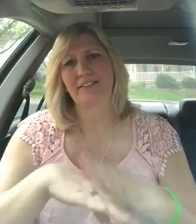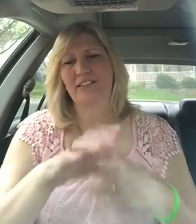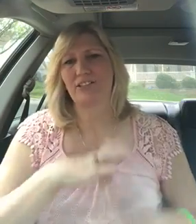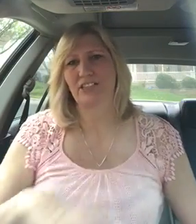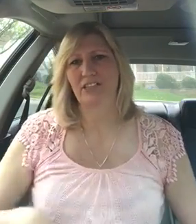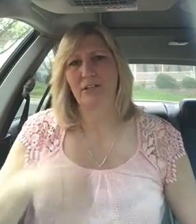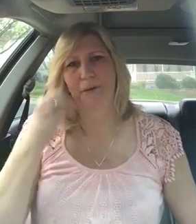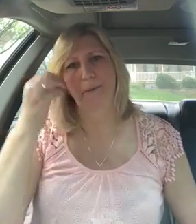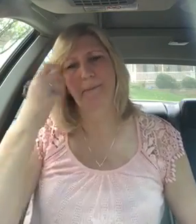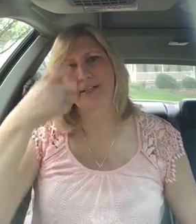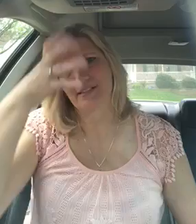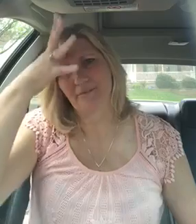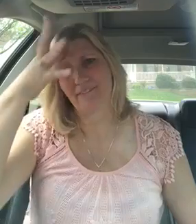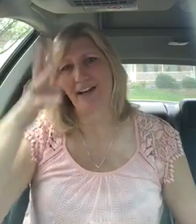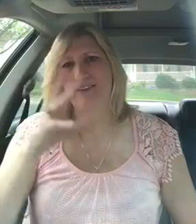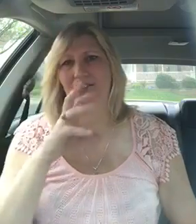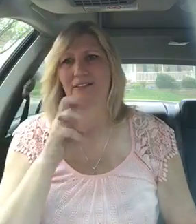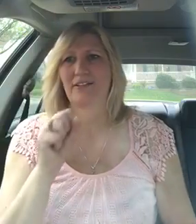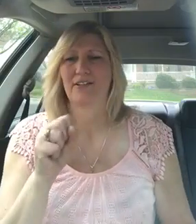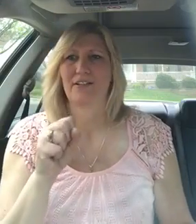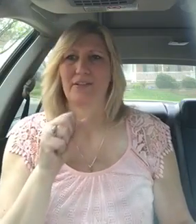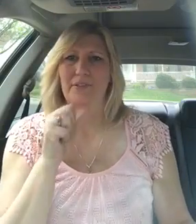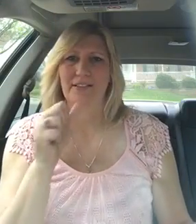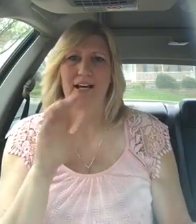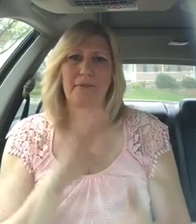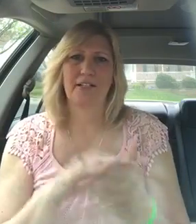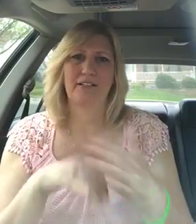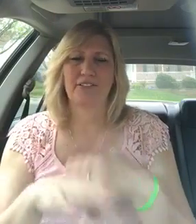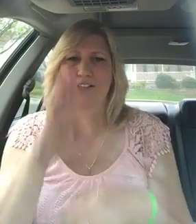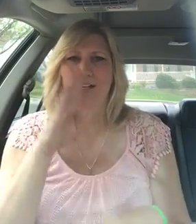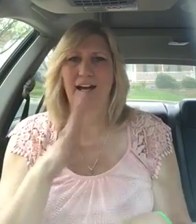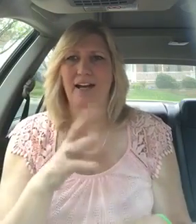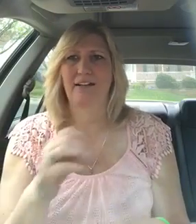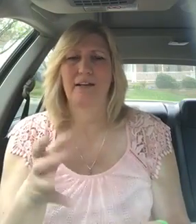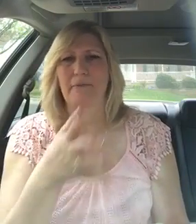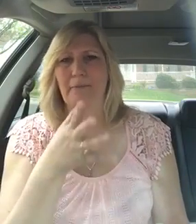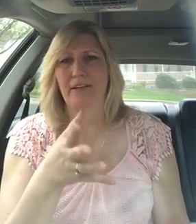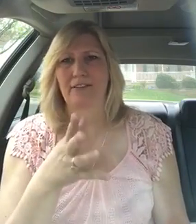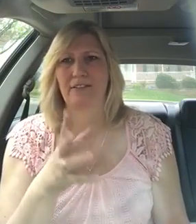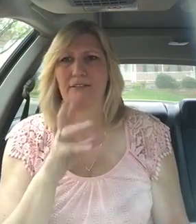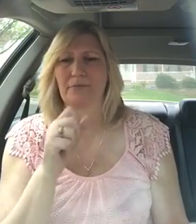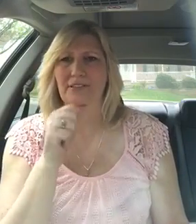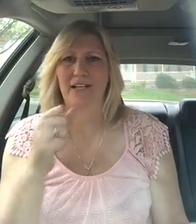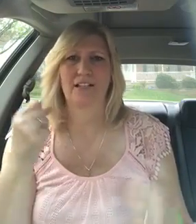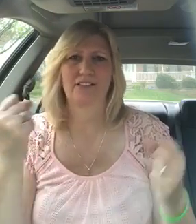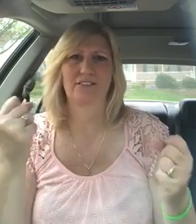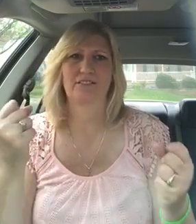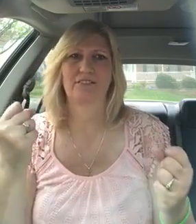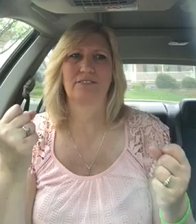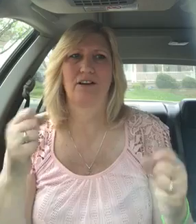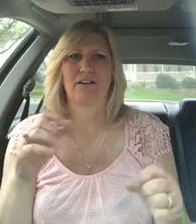in a Christian home because my father was not a believer in God and my mother was not a strong